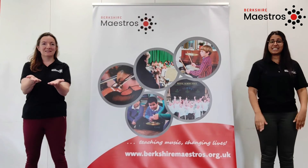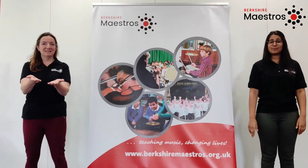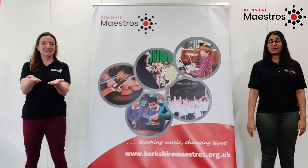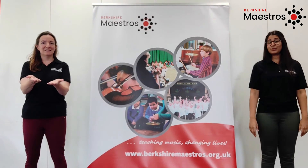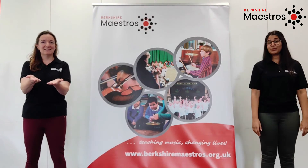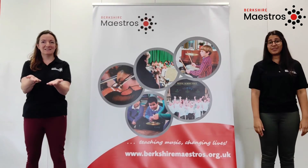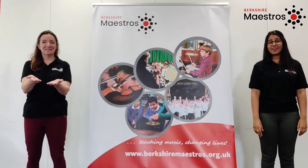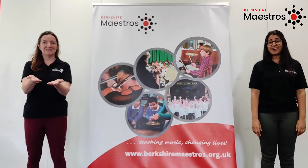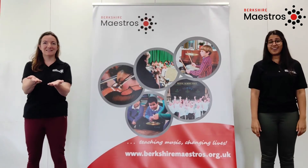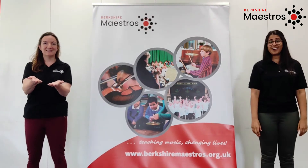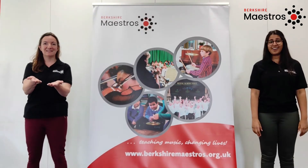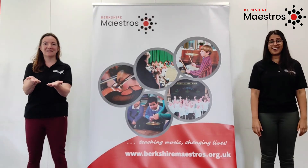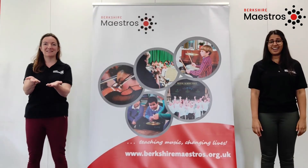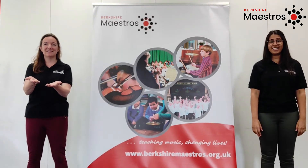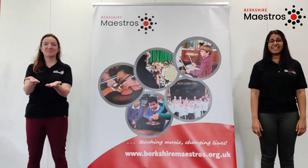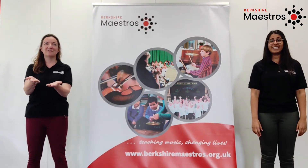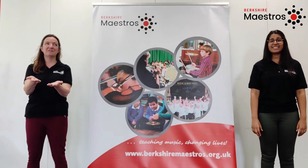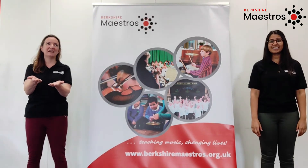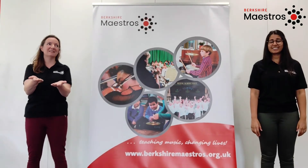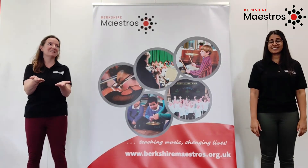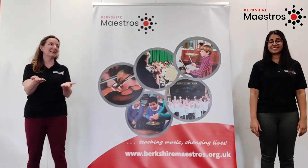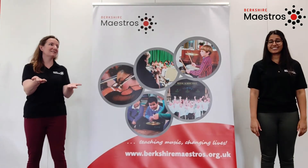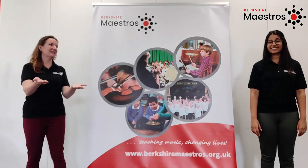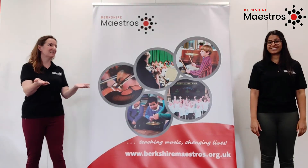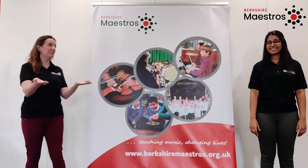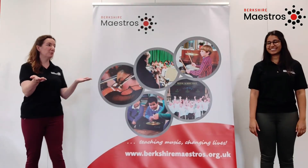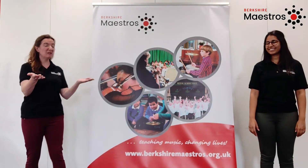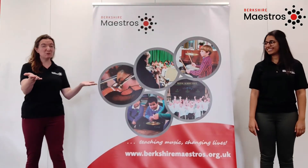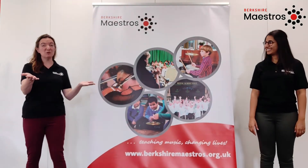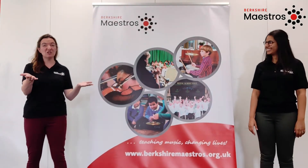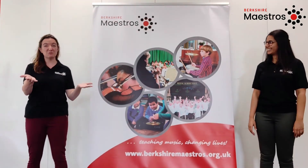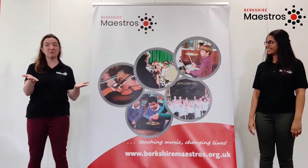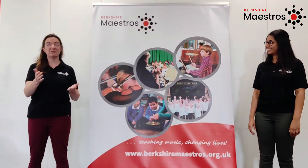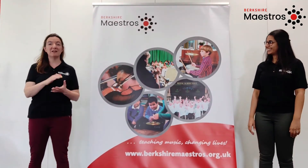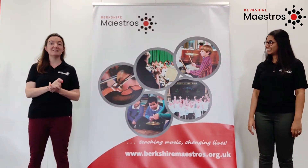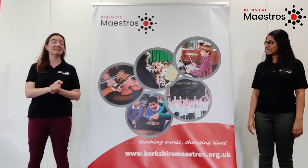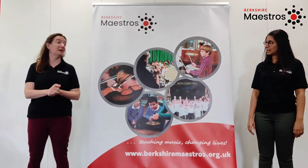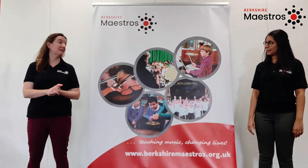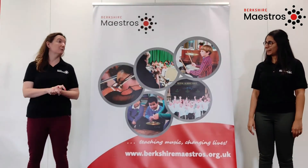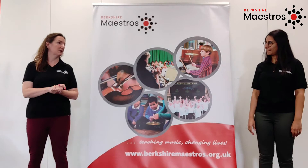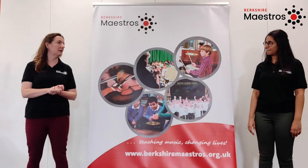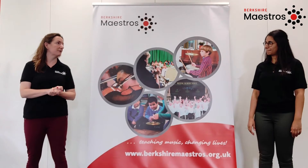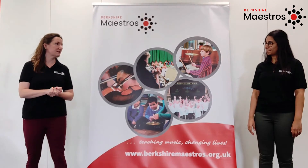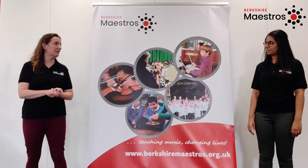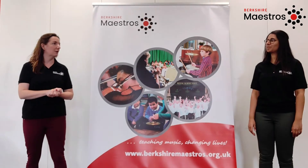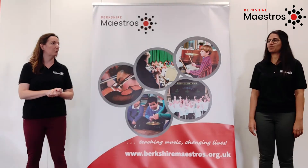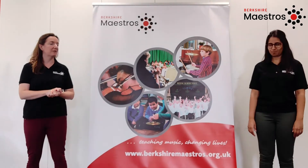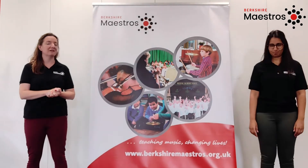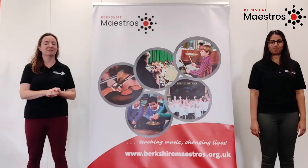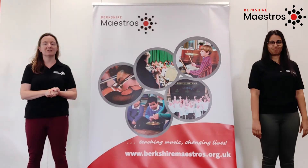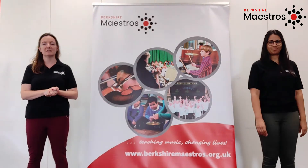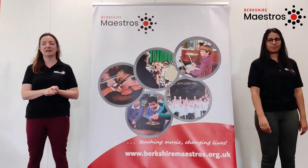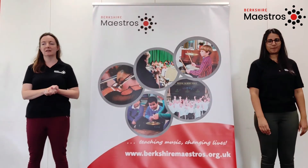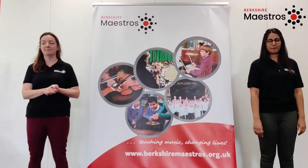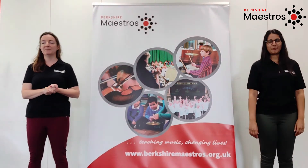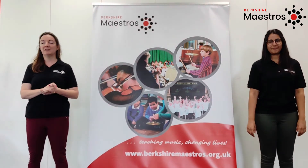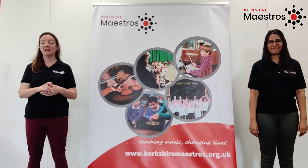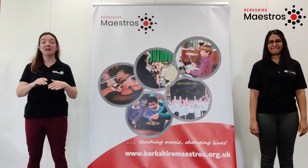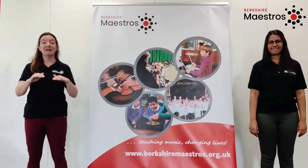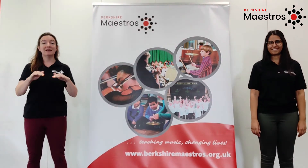sleeps tonight. Fantastic. So we're just revising that. I think we can now sing the whole of that verse together. Okay,